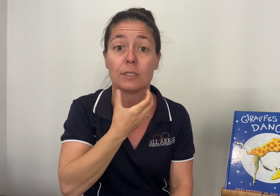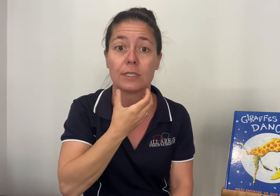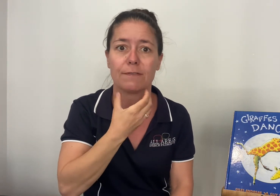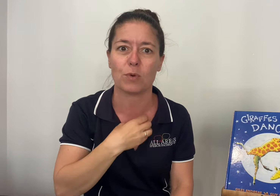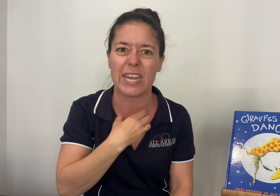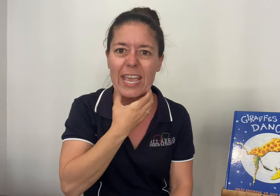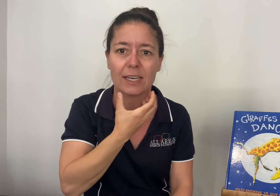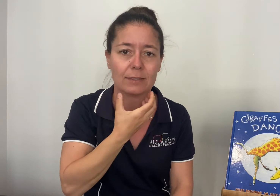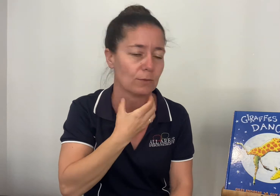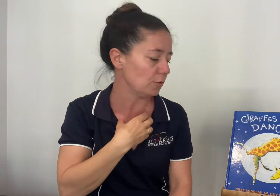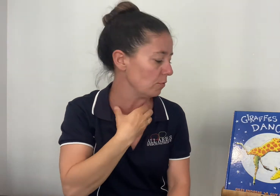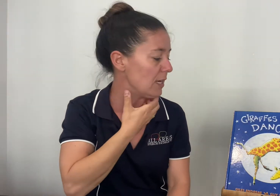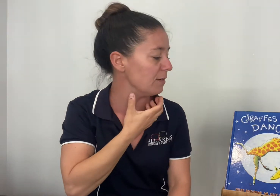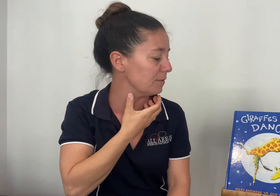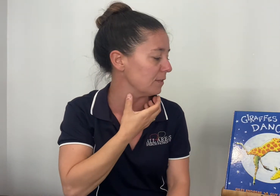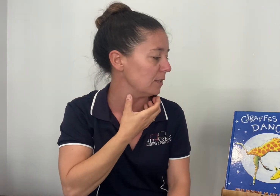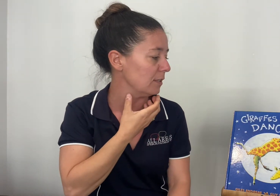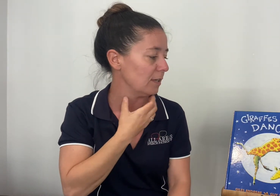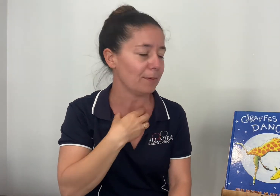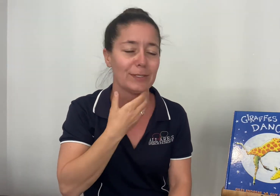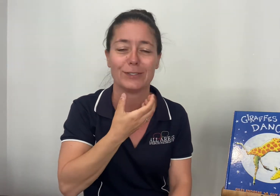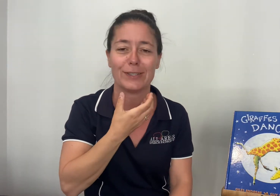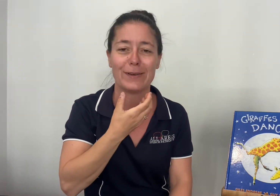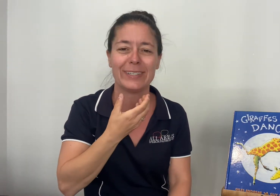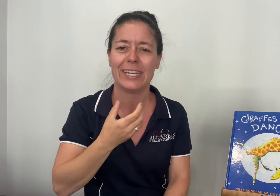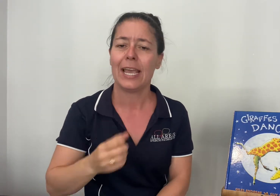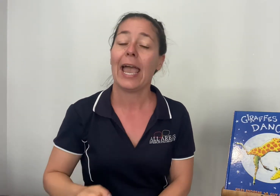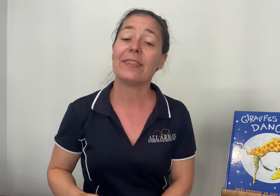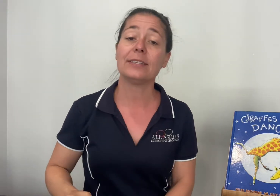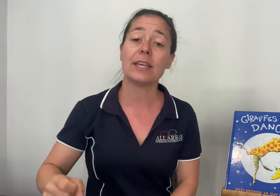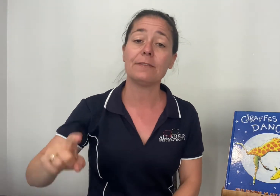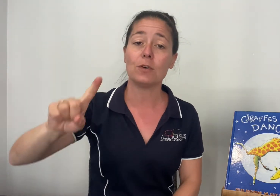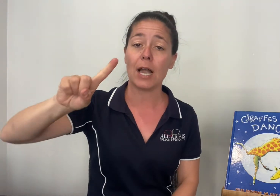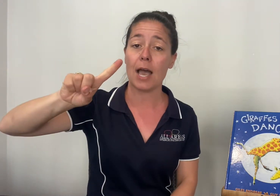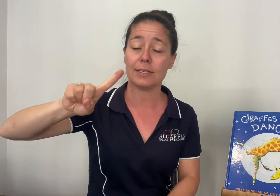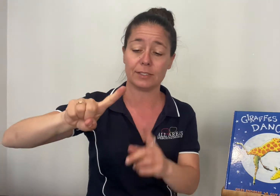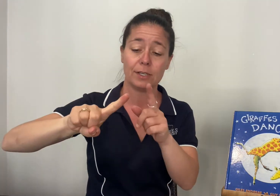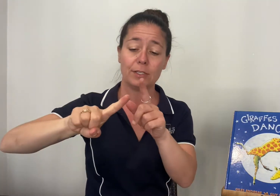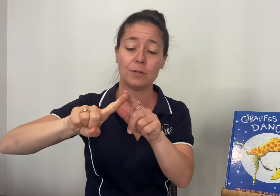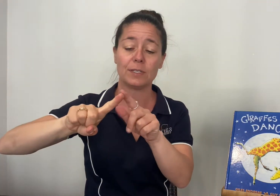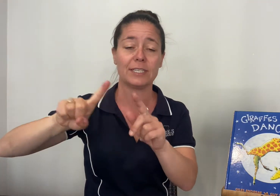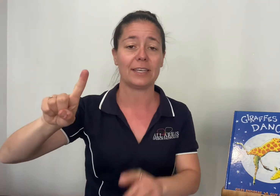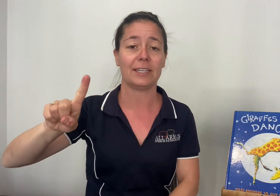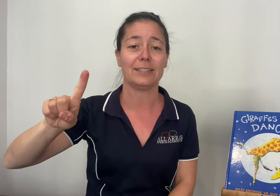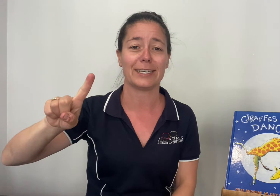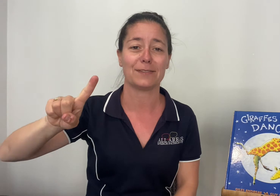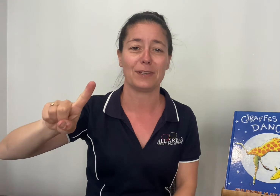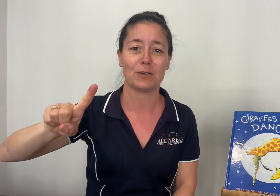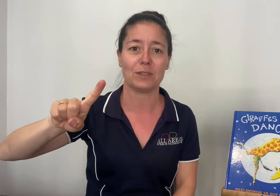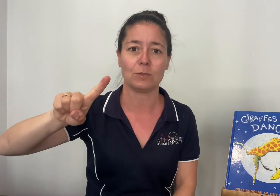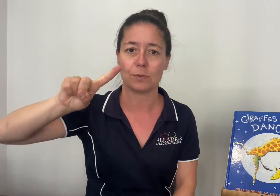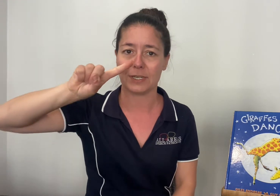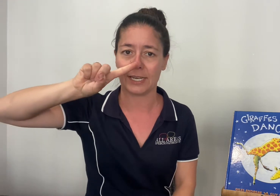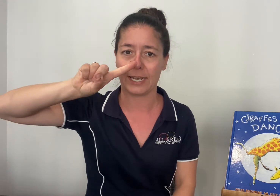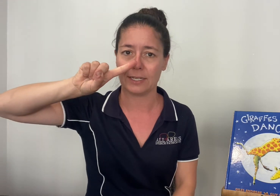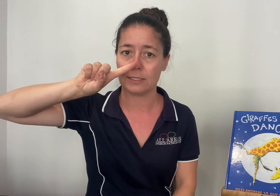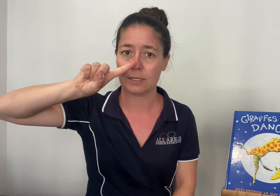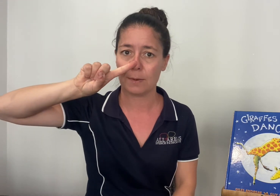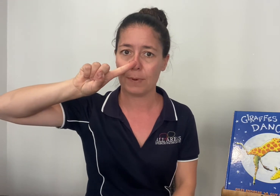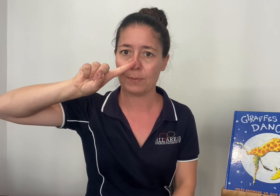for neck or giraffe. I'm going to do that one. And the sign for can't. You're going to take the index finger of your dominant hand, pop it onto